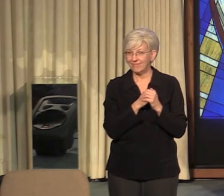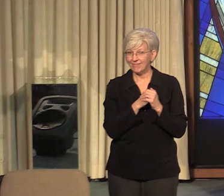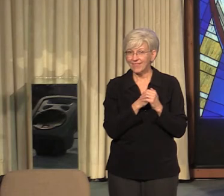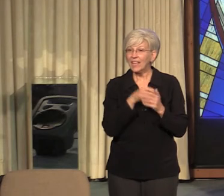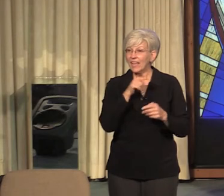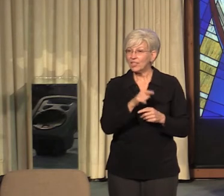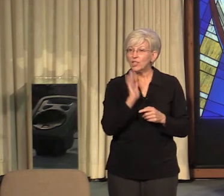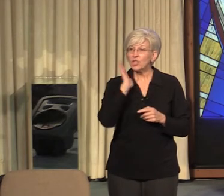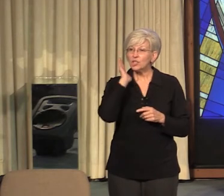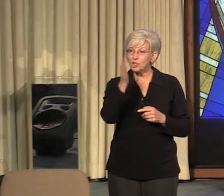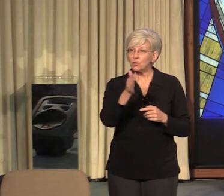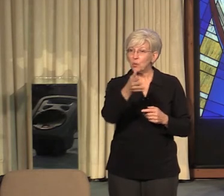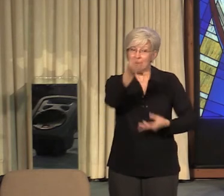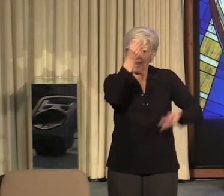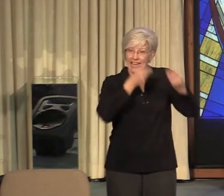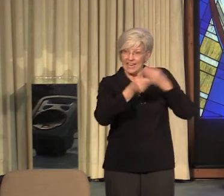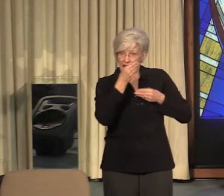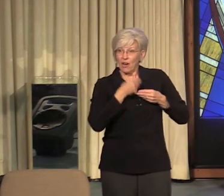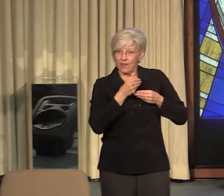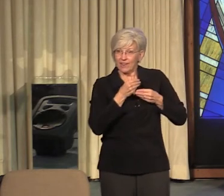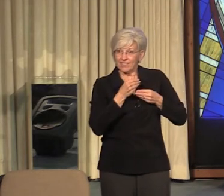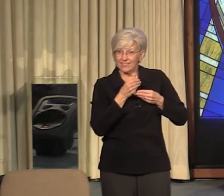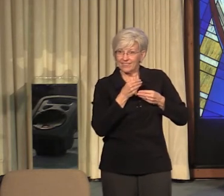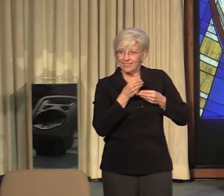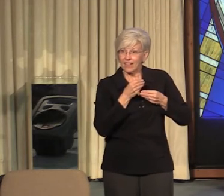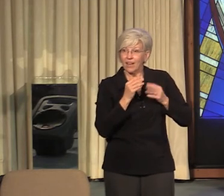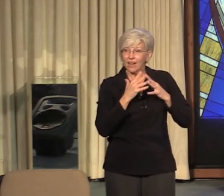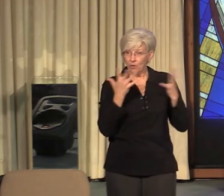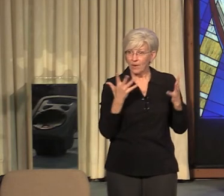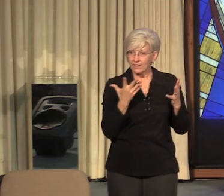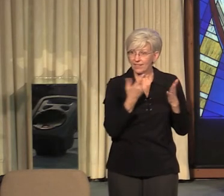she would inherit a great deal, not to worry.